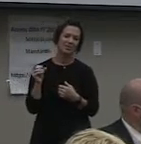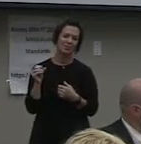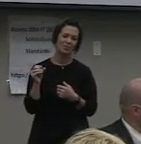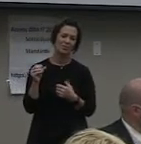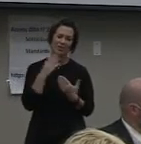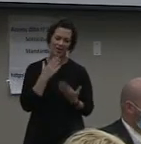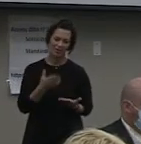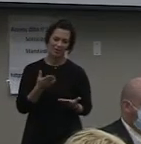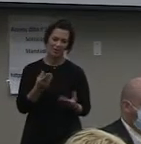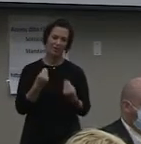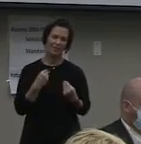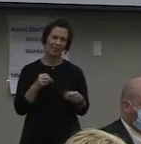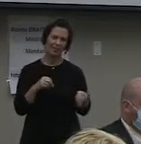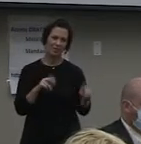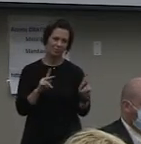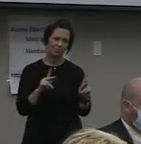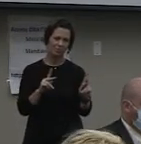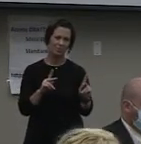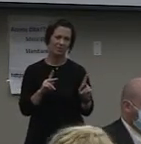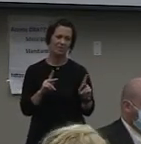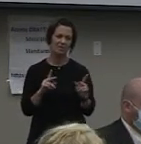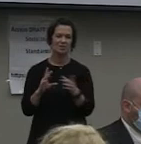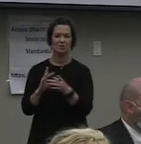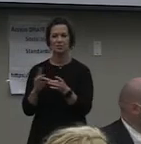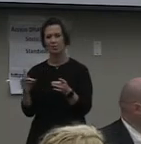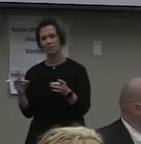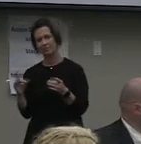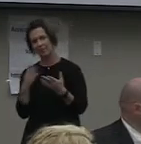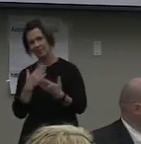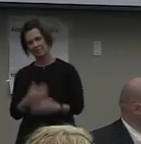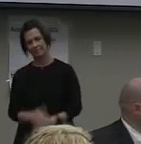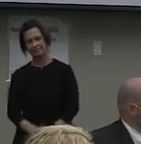me have this opportunity to talk.